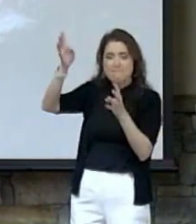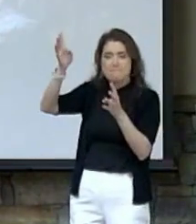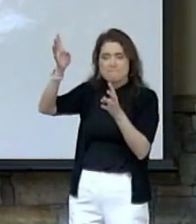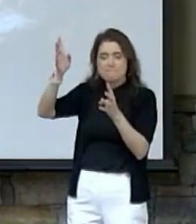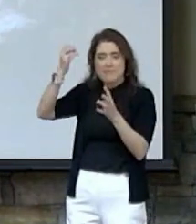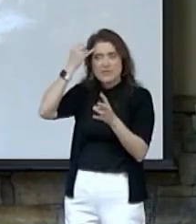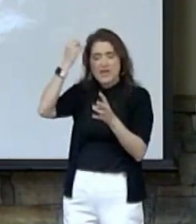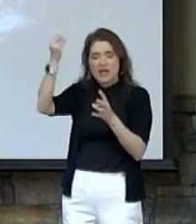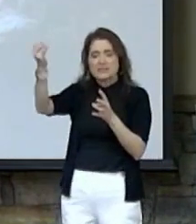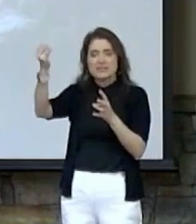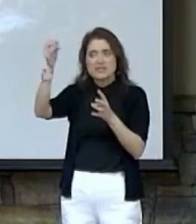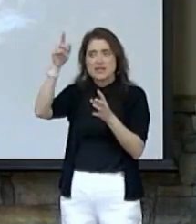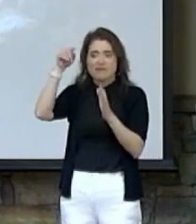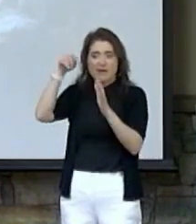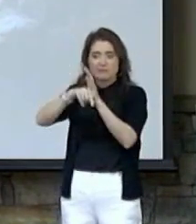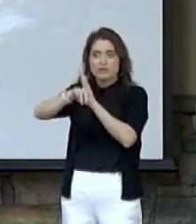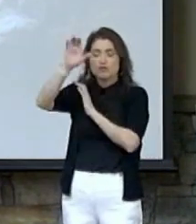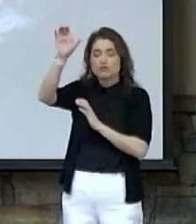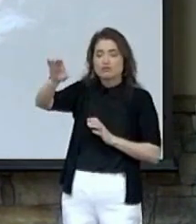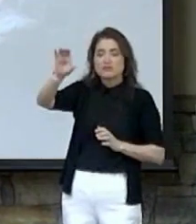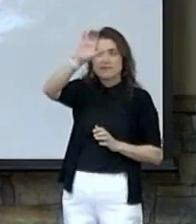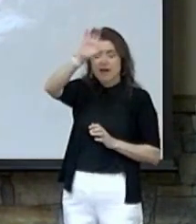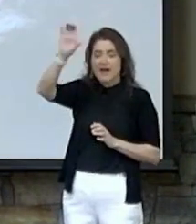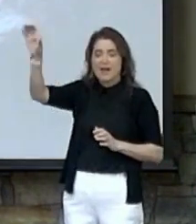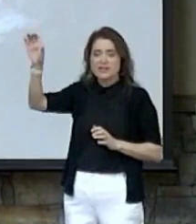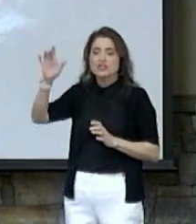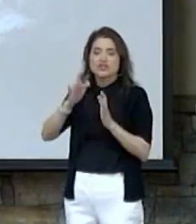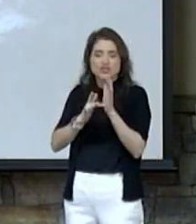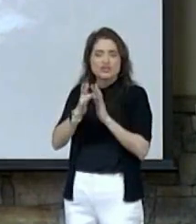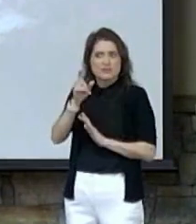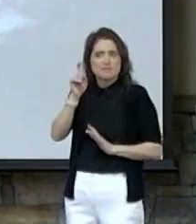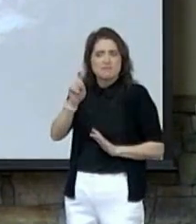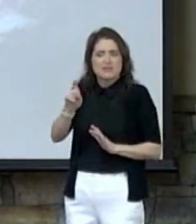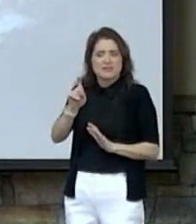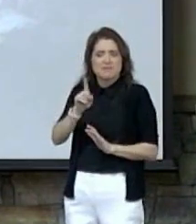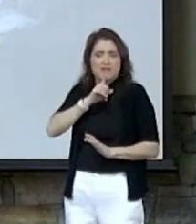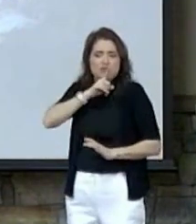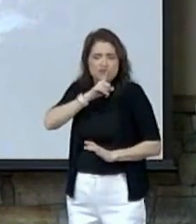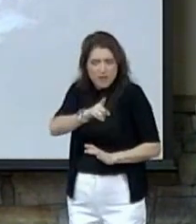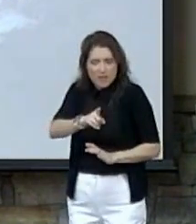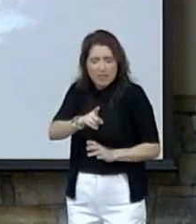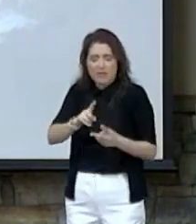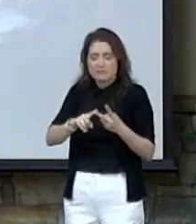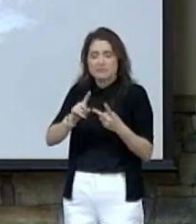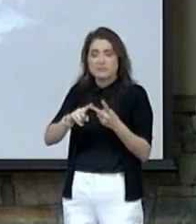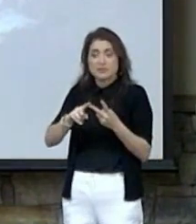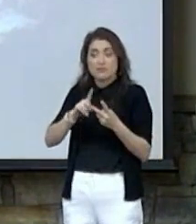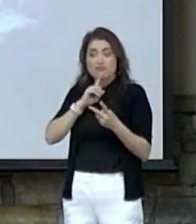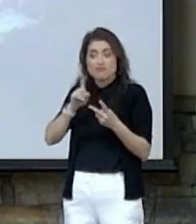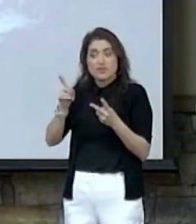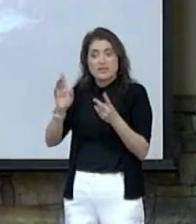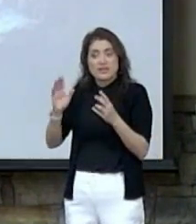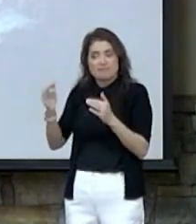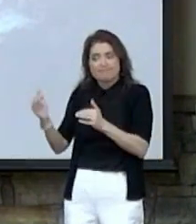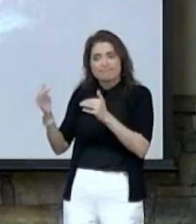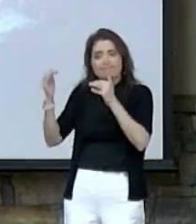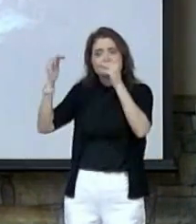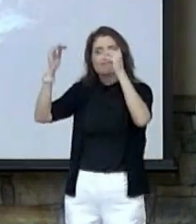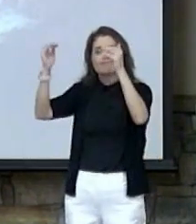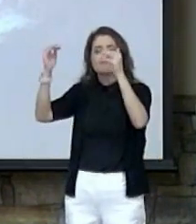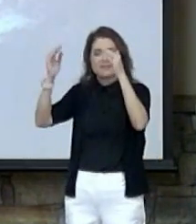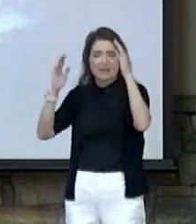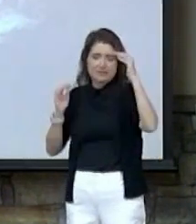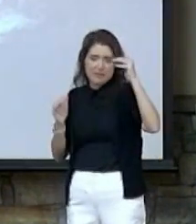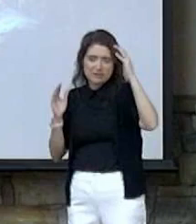Messiah, Jesus must have really existed, must have really raised messianic expectation,